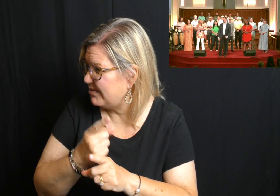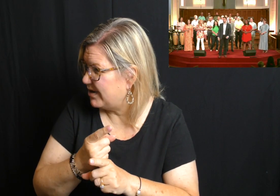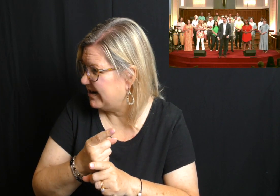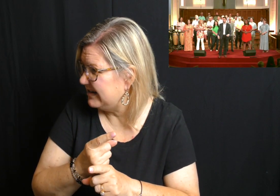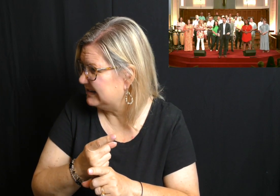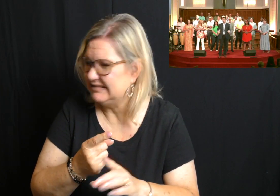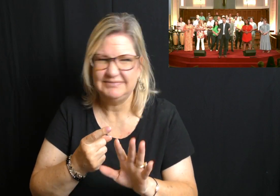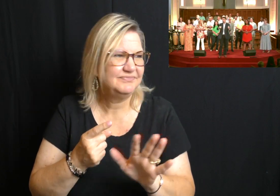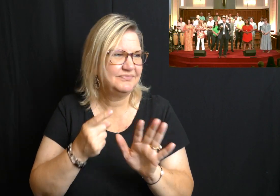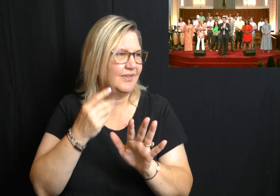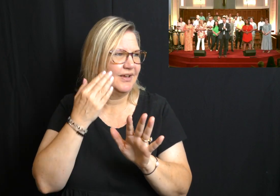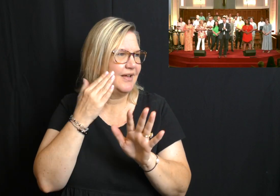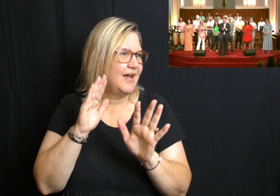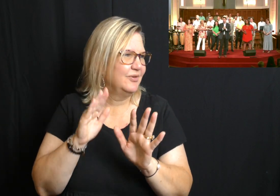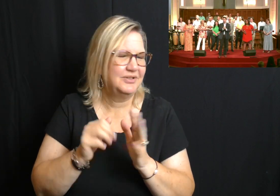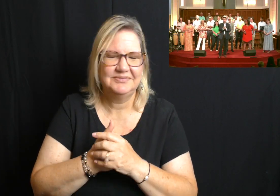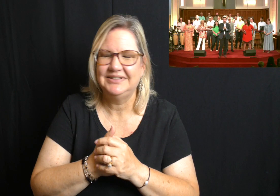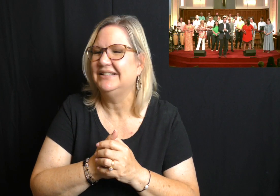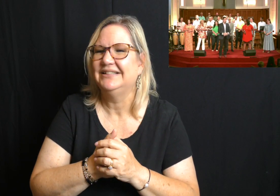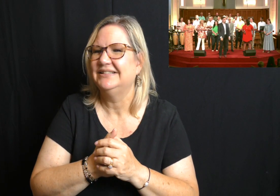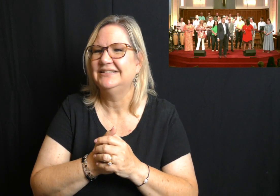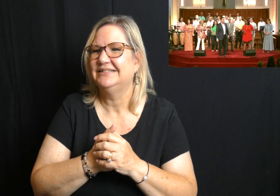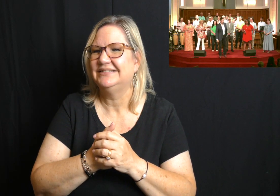do the announcements.